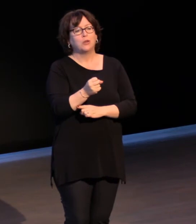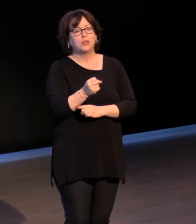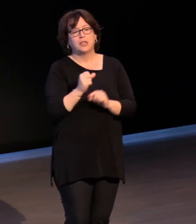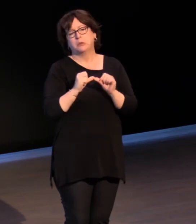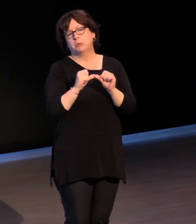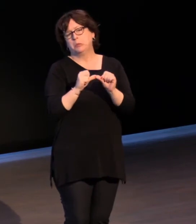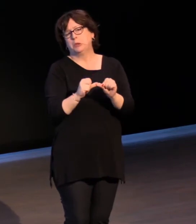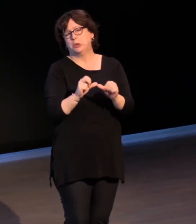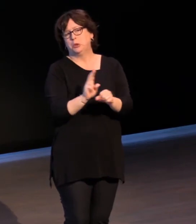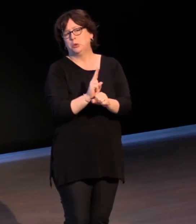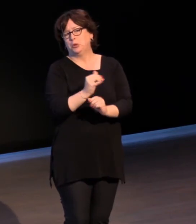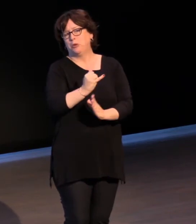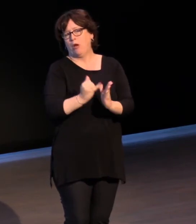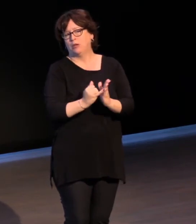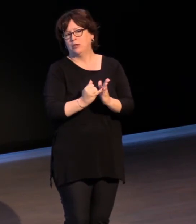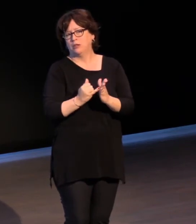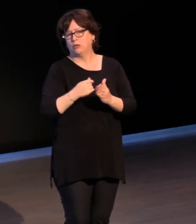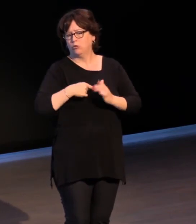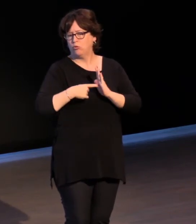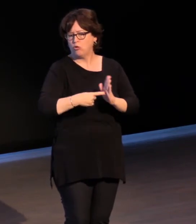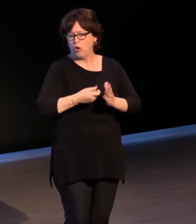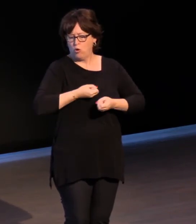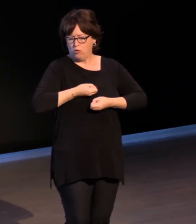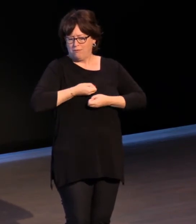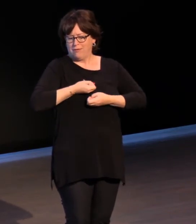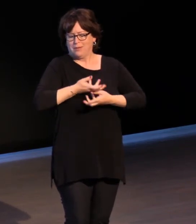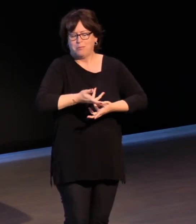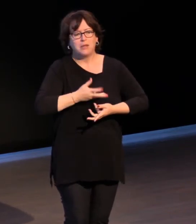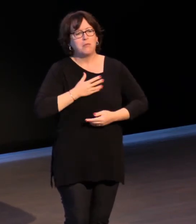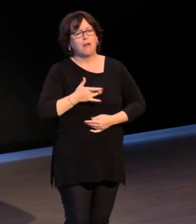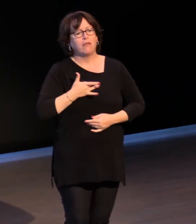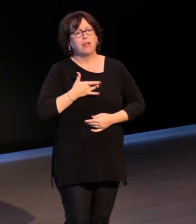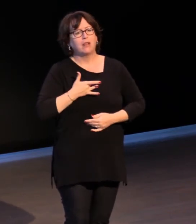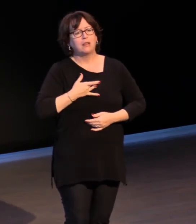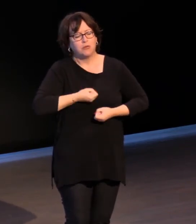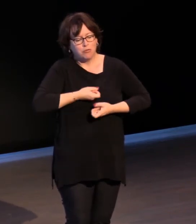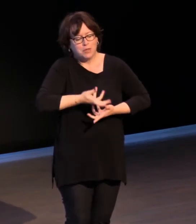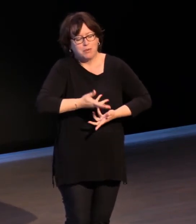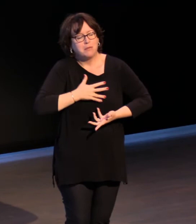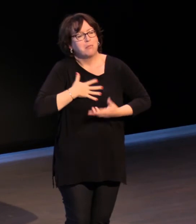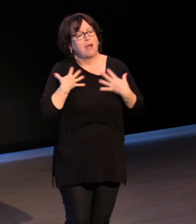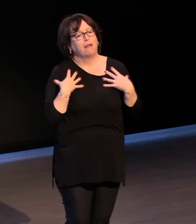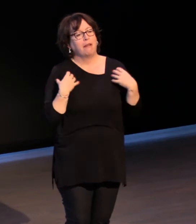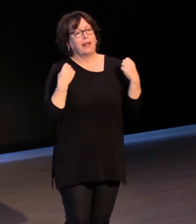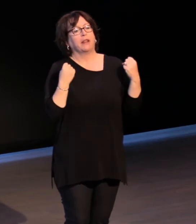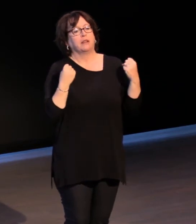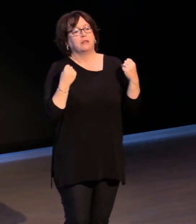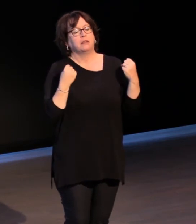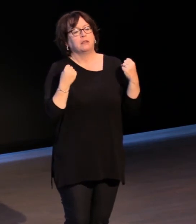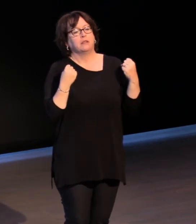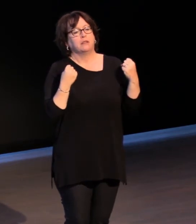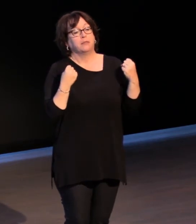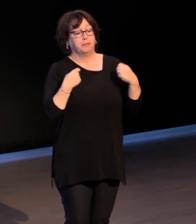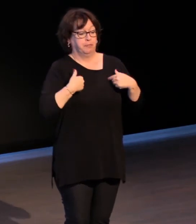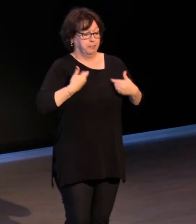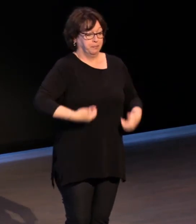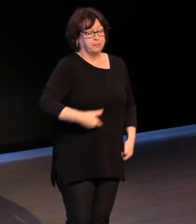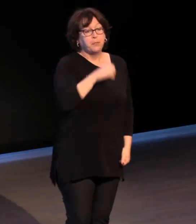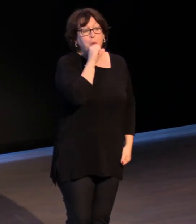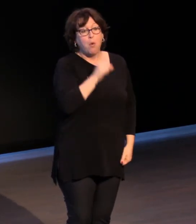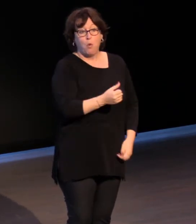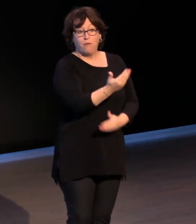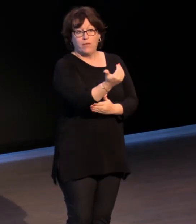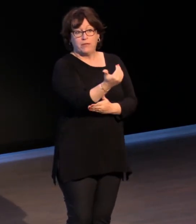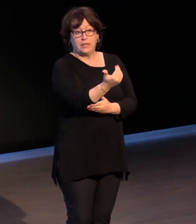expressing my feelings and my healing. But when I was 15, I faced one of the